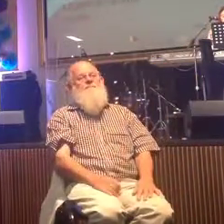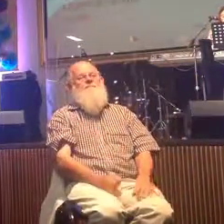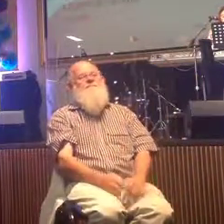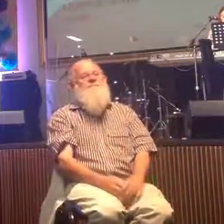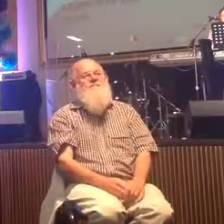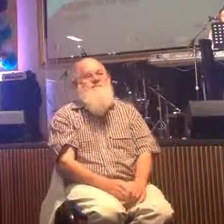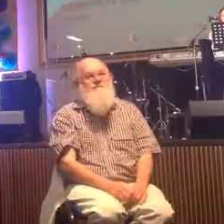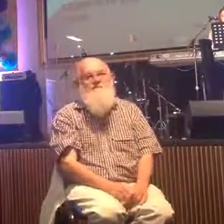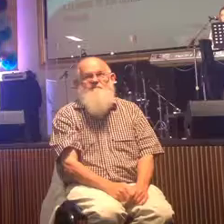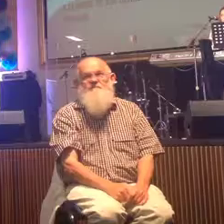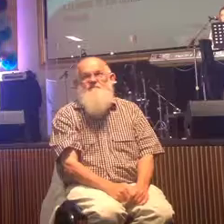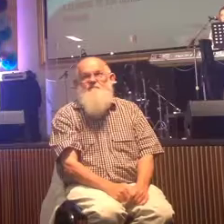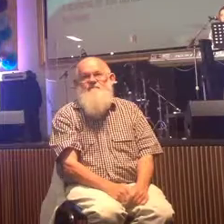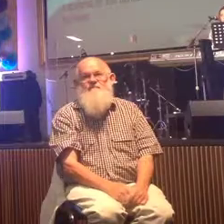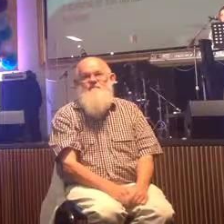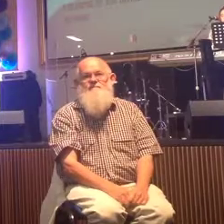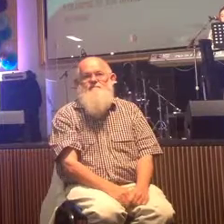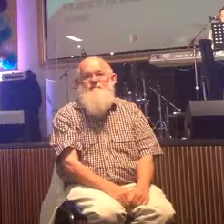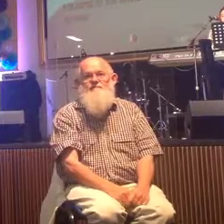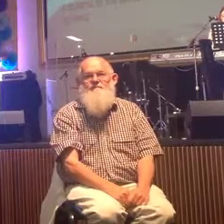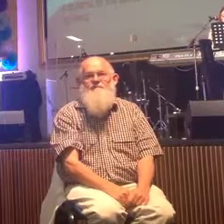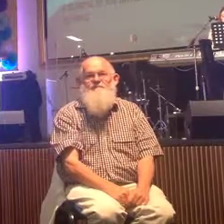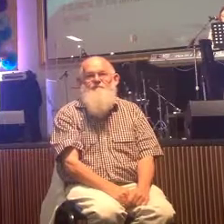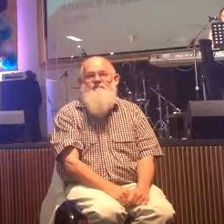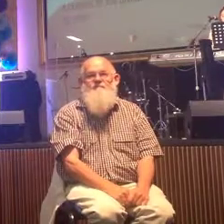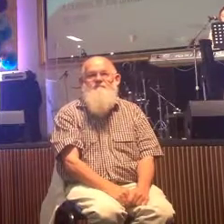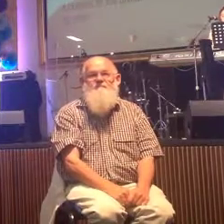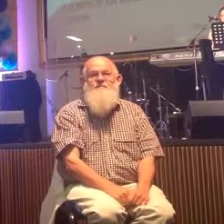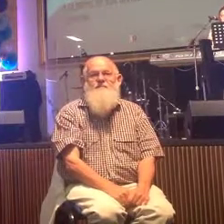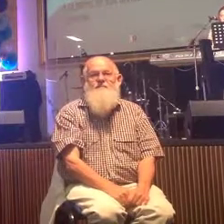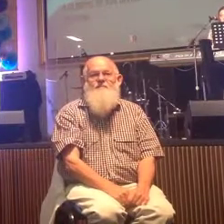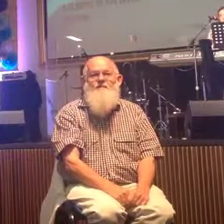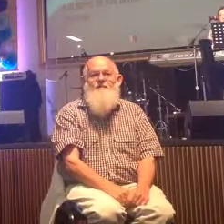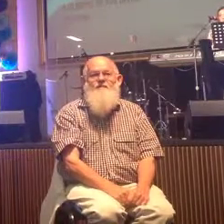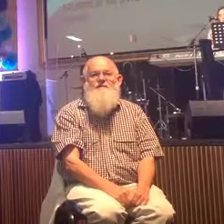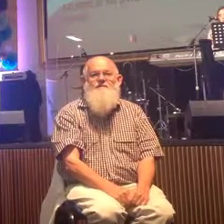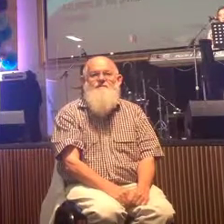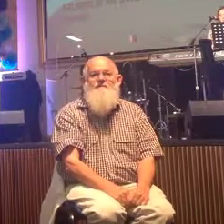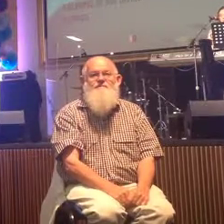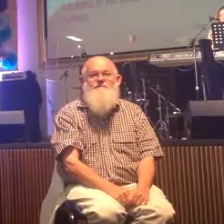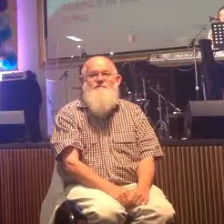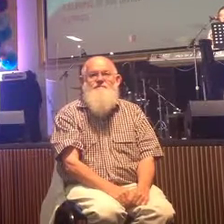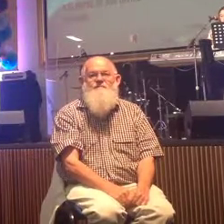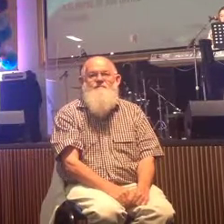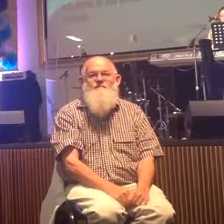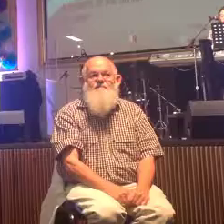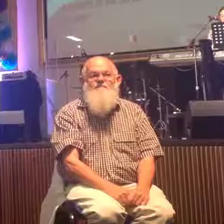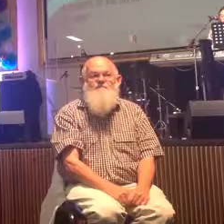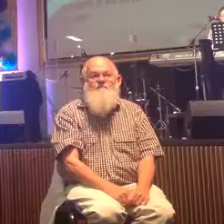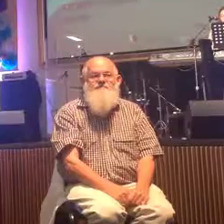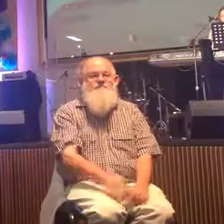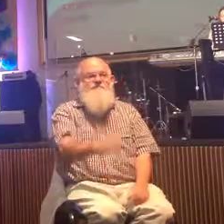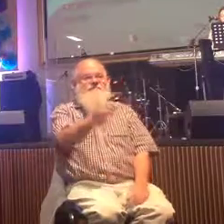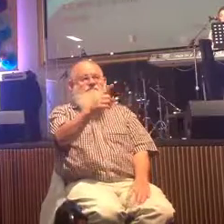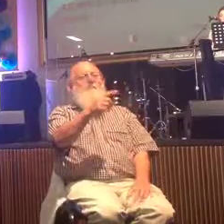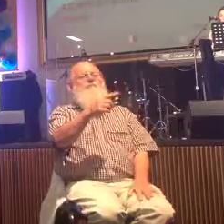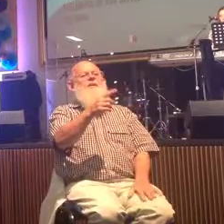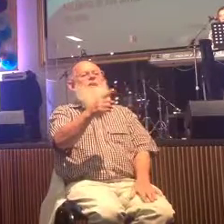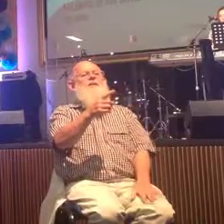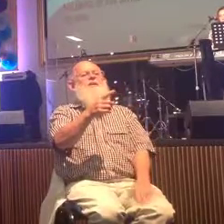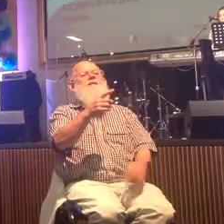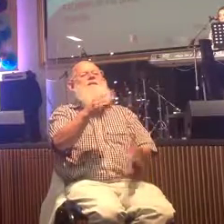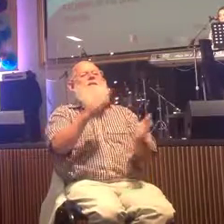is, I met Jesus. He set me free. And that's it. That's what God gave him to